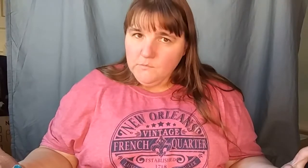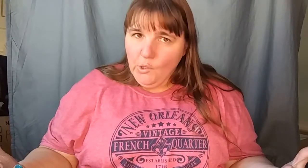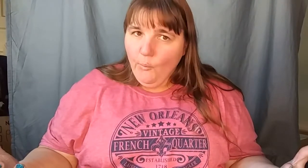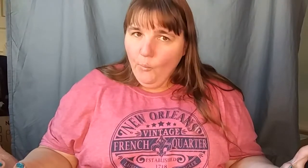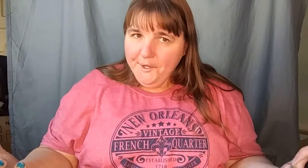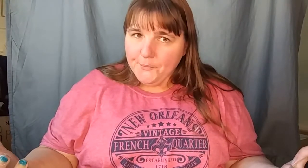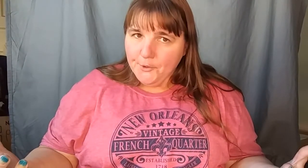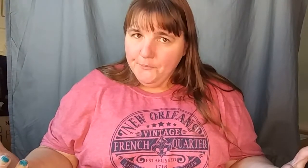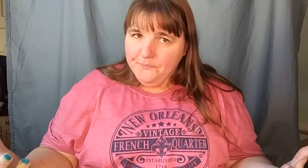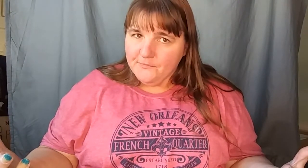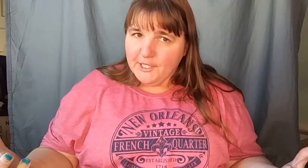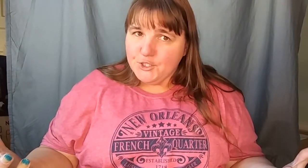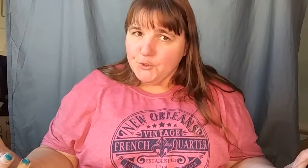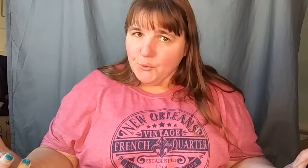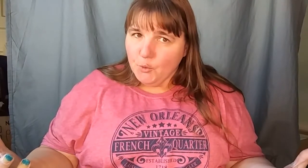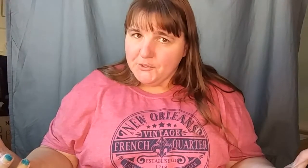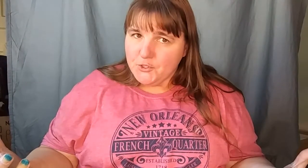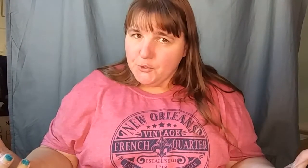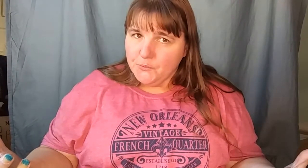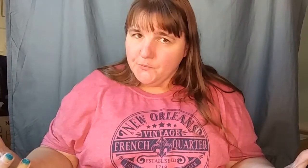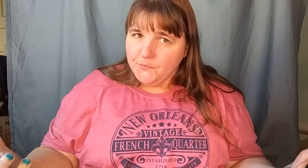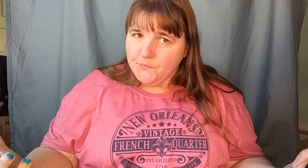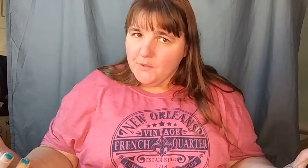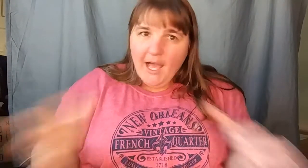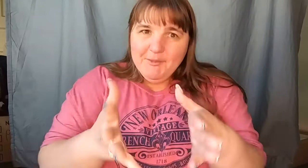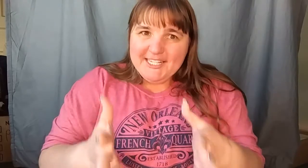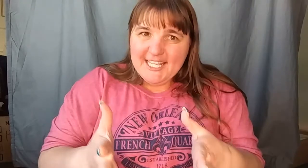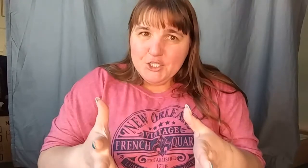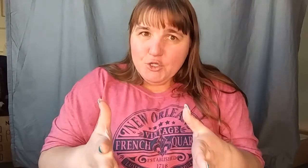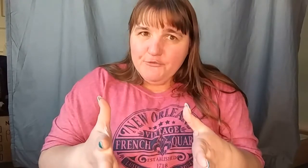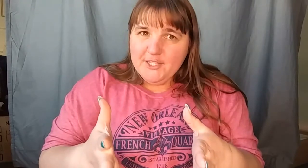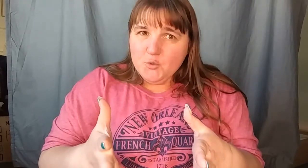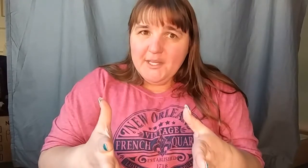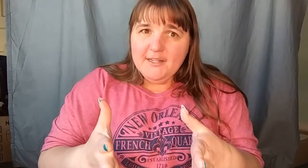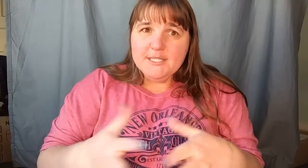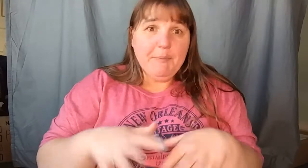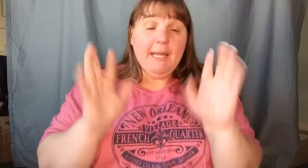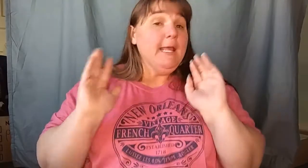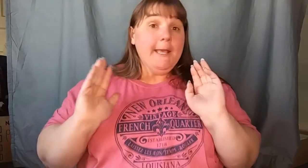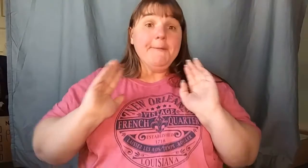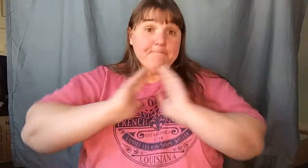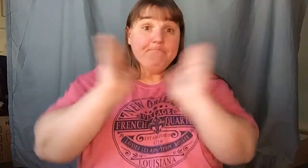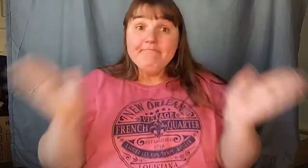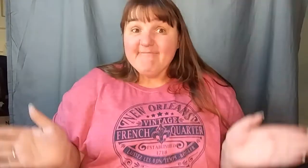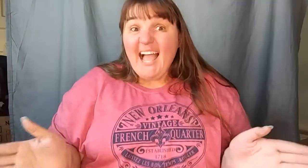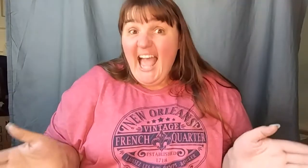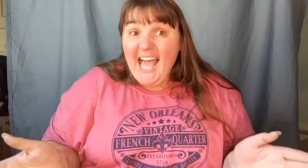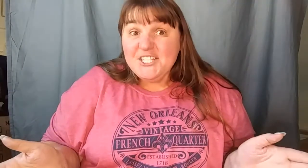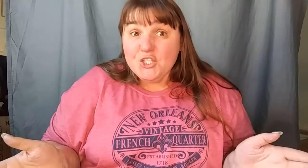when in Rome, you do the Romans do. I'm not exactly sure if that's the way it is, but I had to.